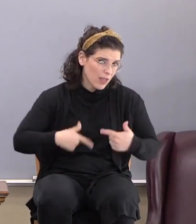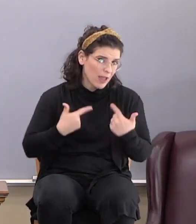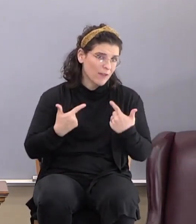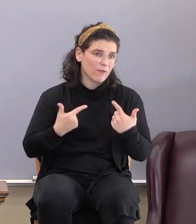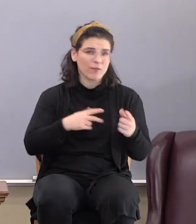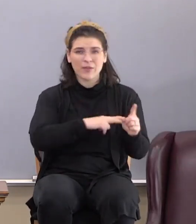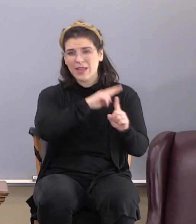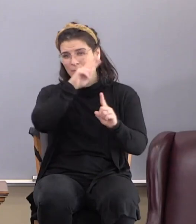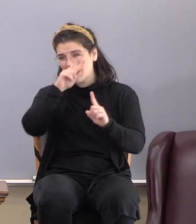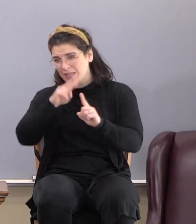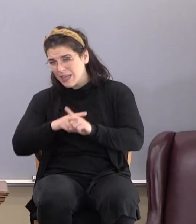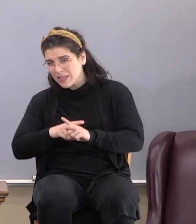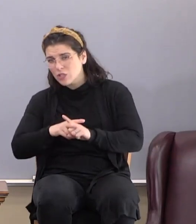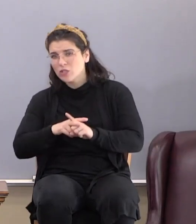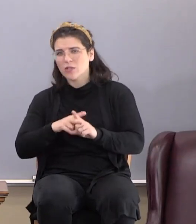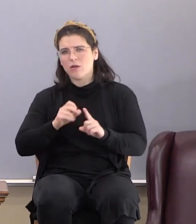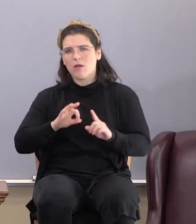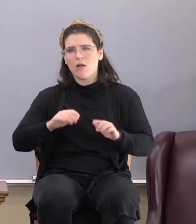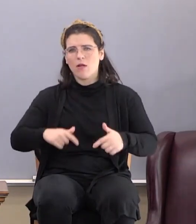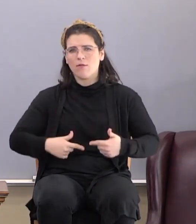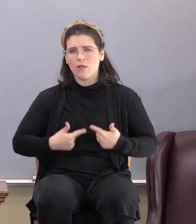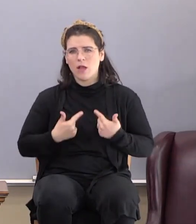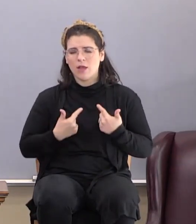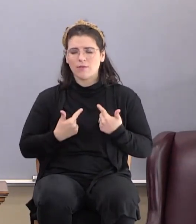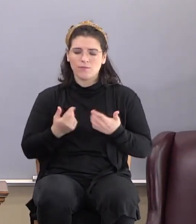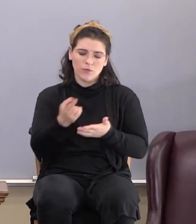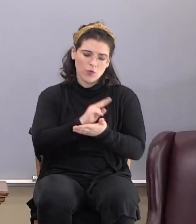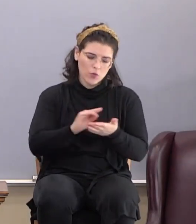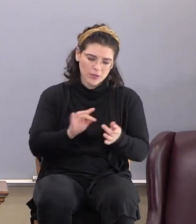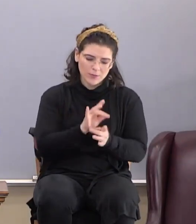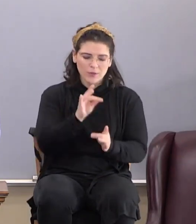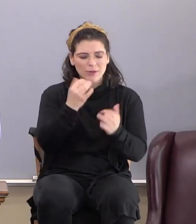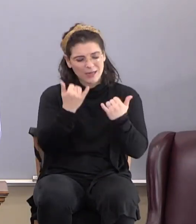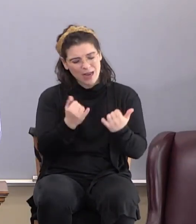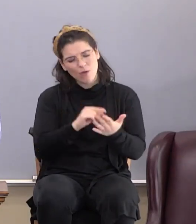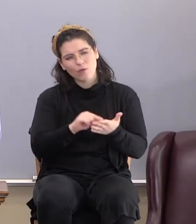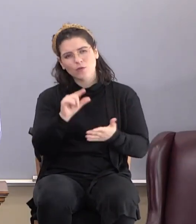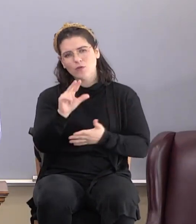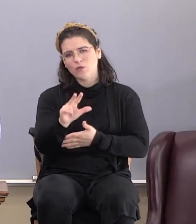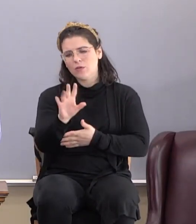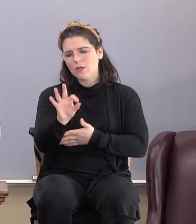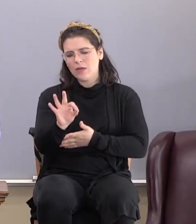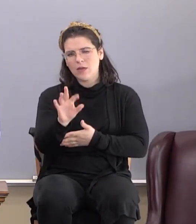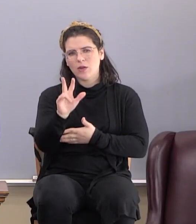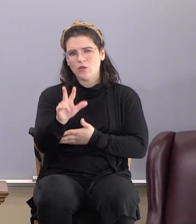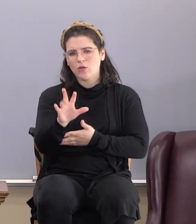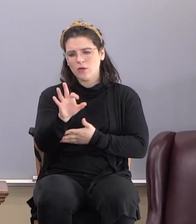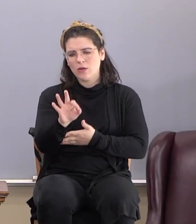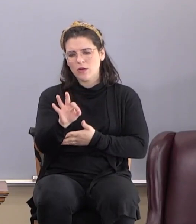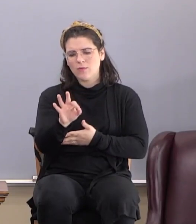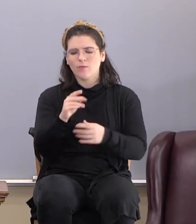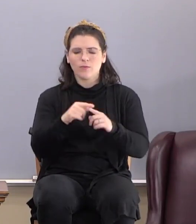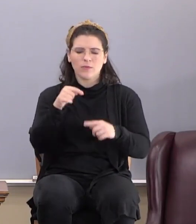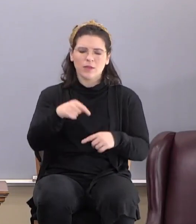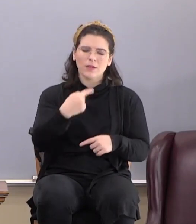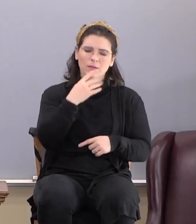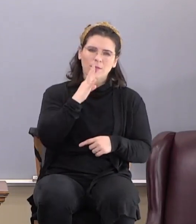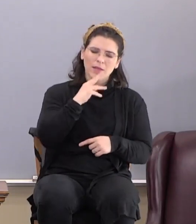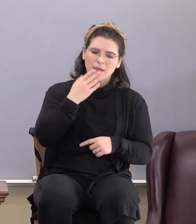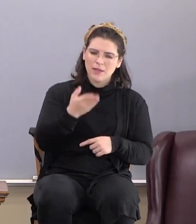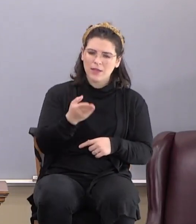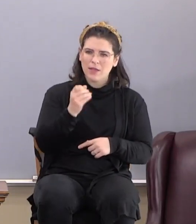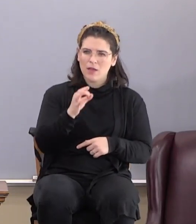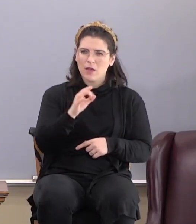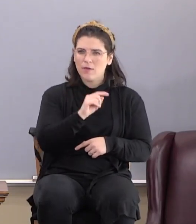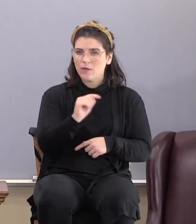application of life. The Holy Spirit, now, verse 39, but this spake he of the